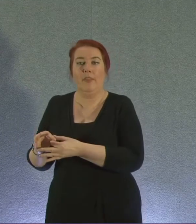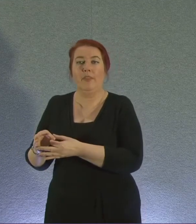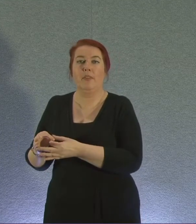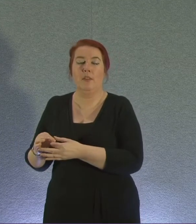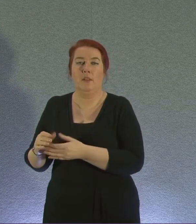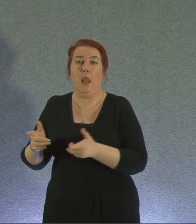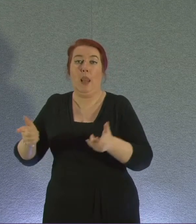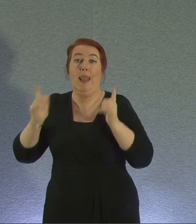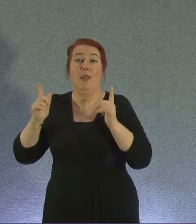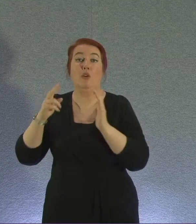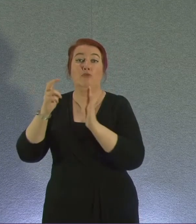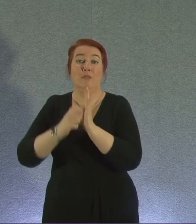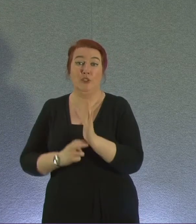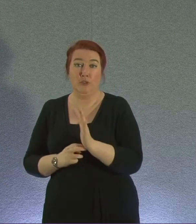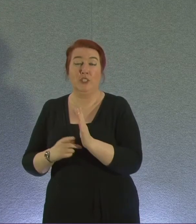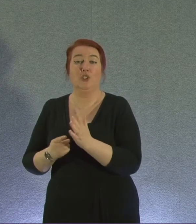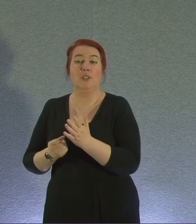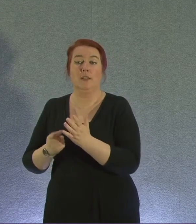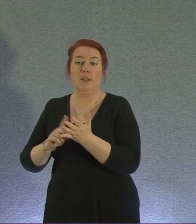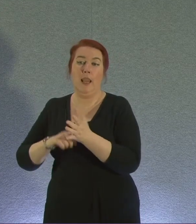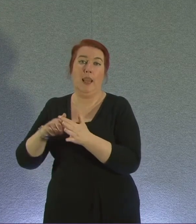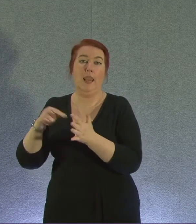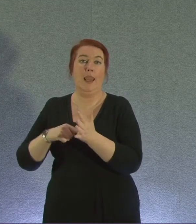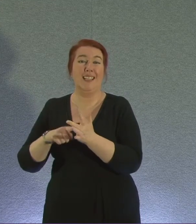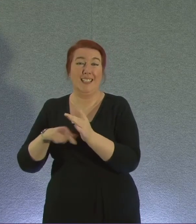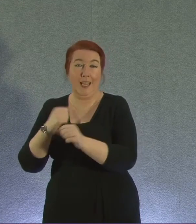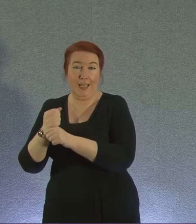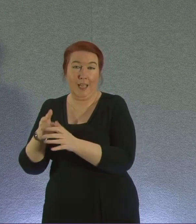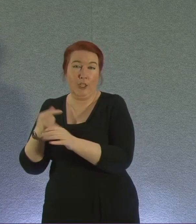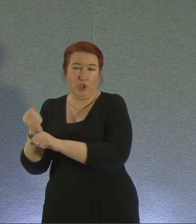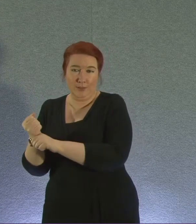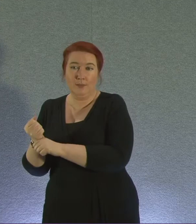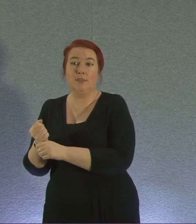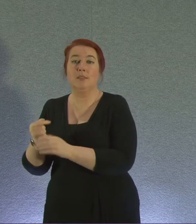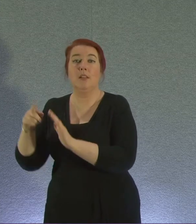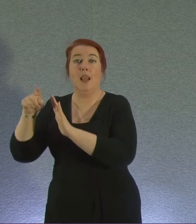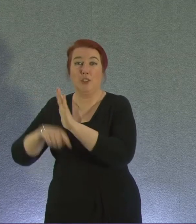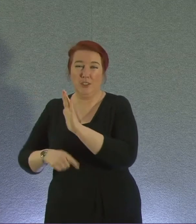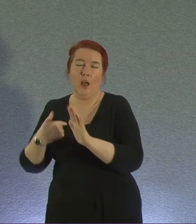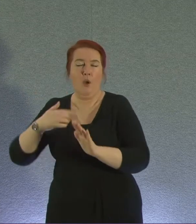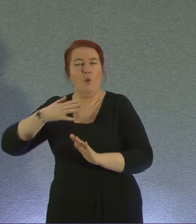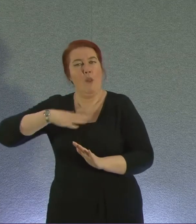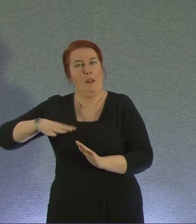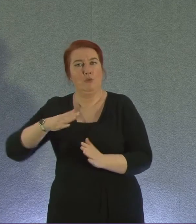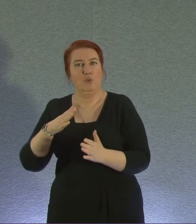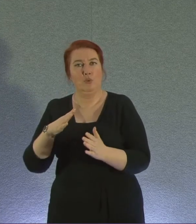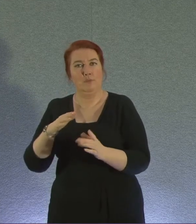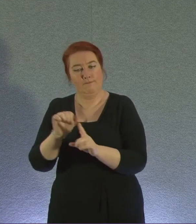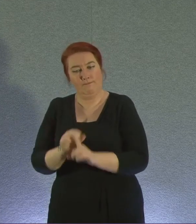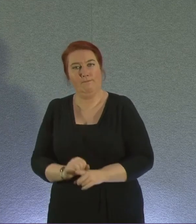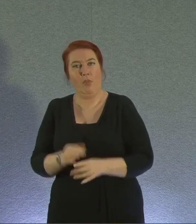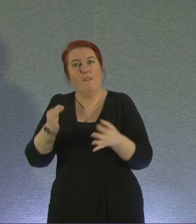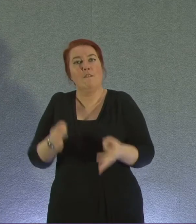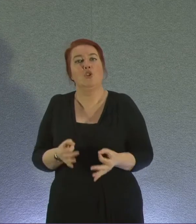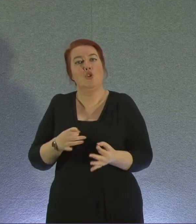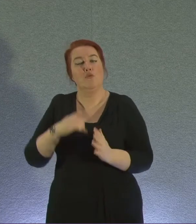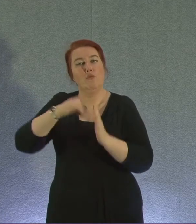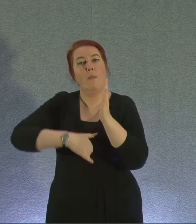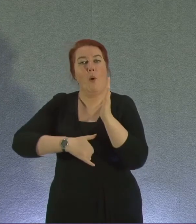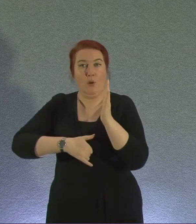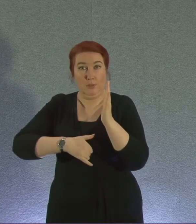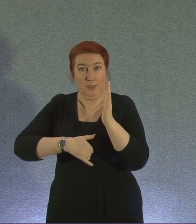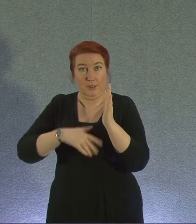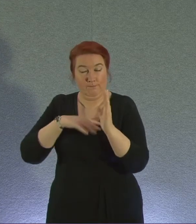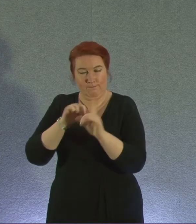landlord registration and letting agent legislation. And I'd like to correct the official report, please.